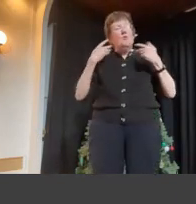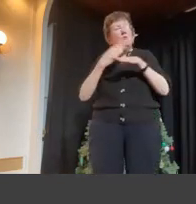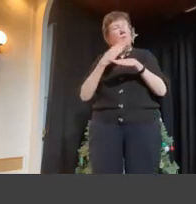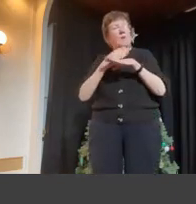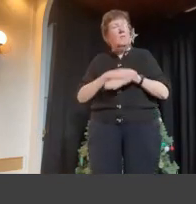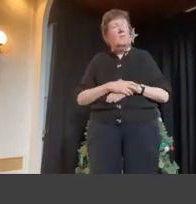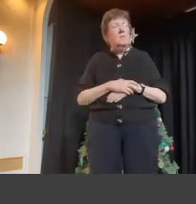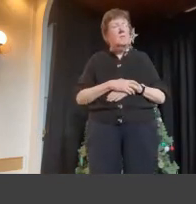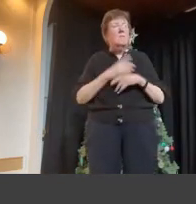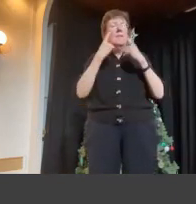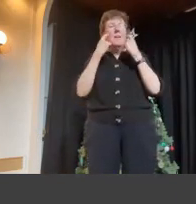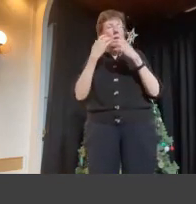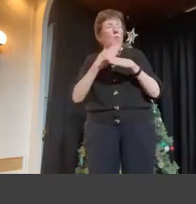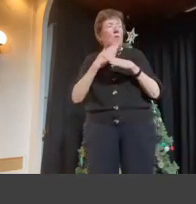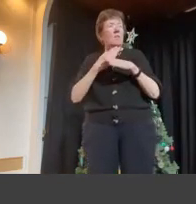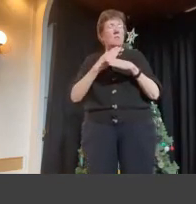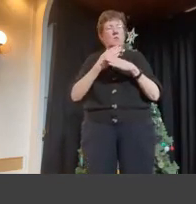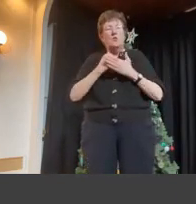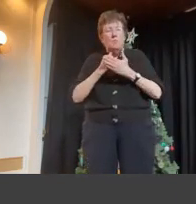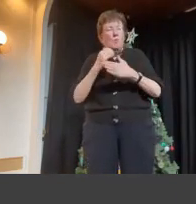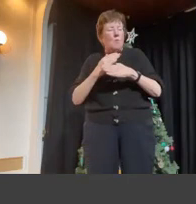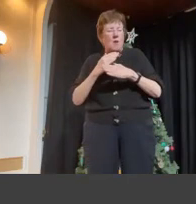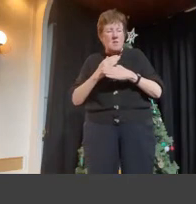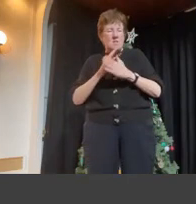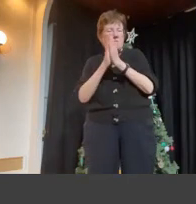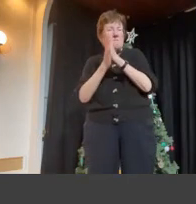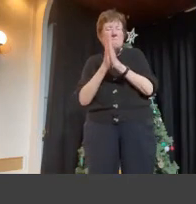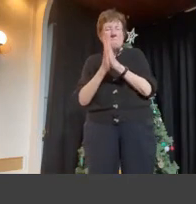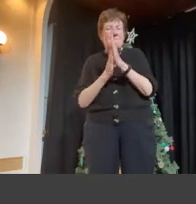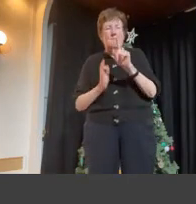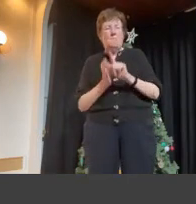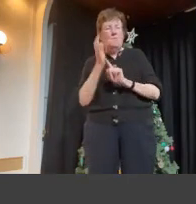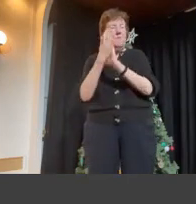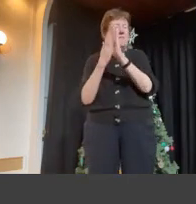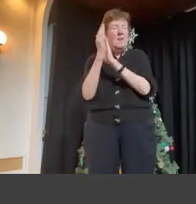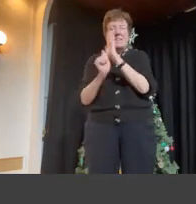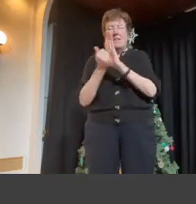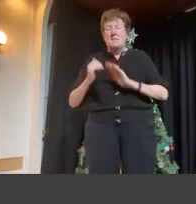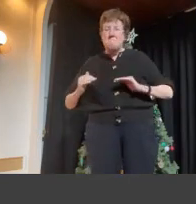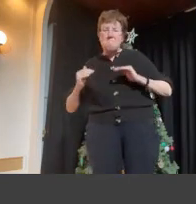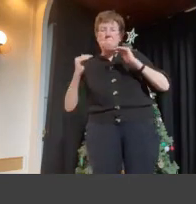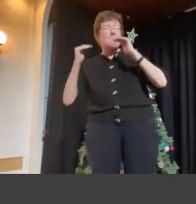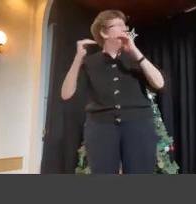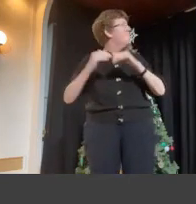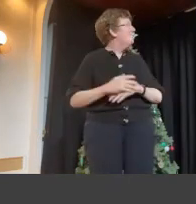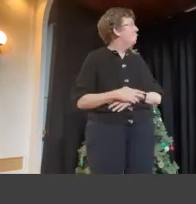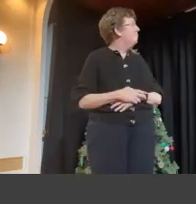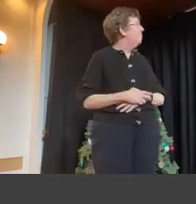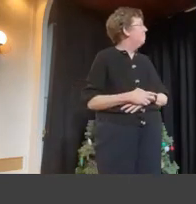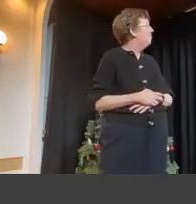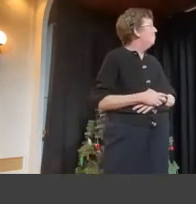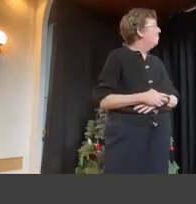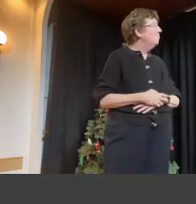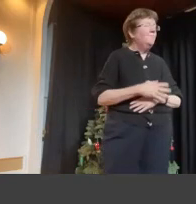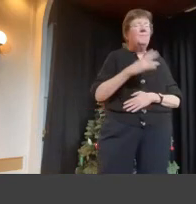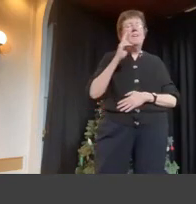We also recommend that there should be much more funding for nursery workers, for those early years care service workers, to improve their signing skills so that they